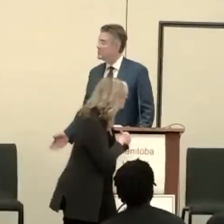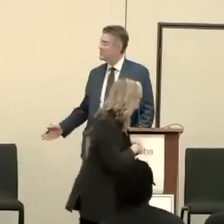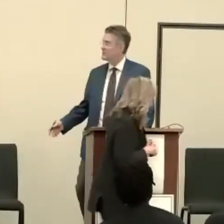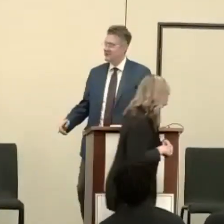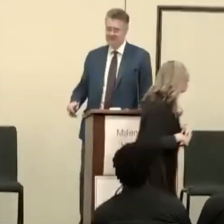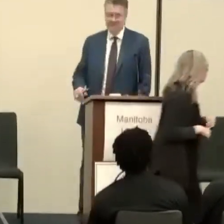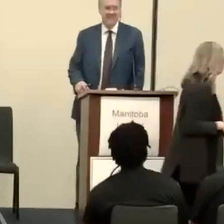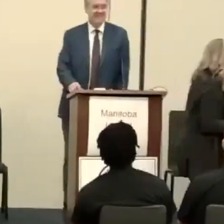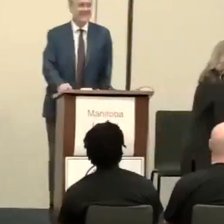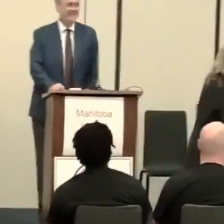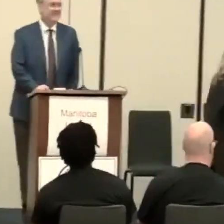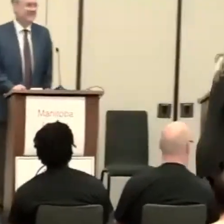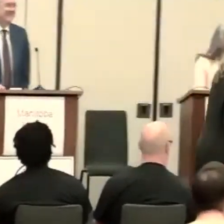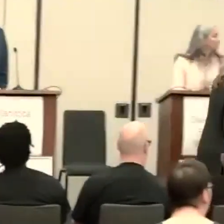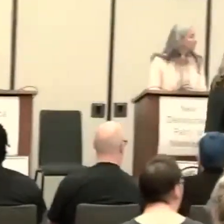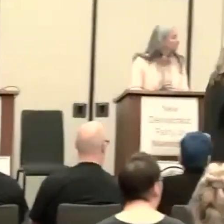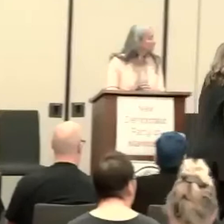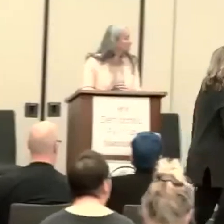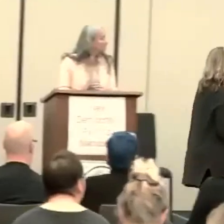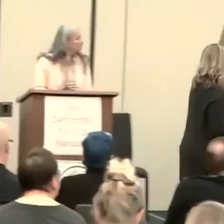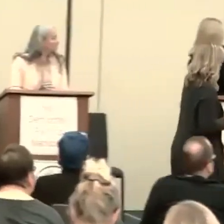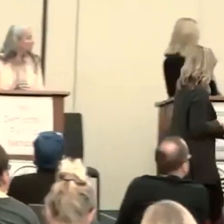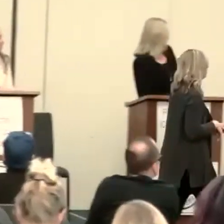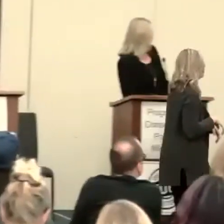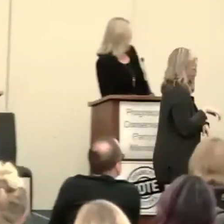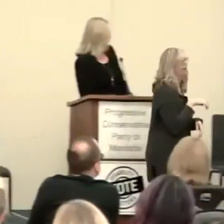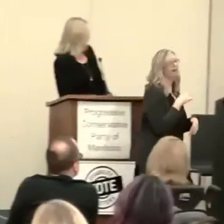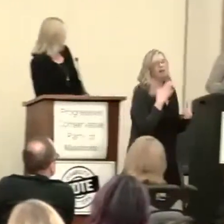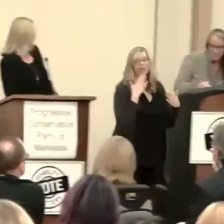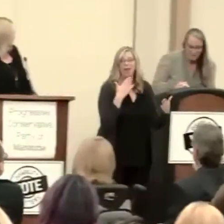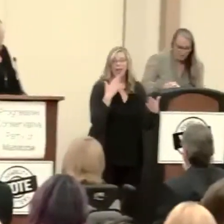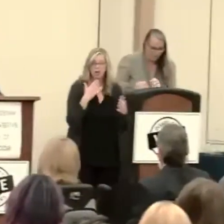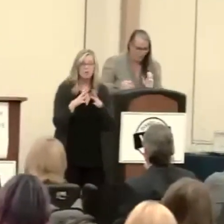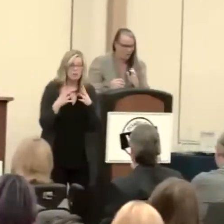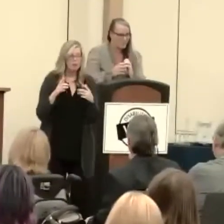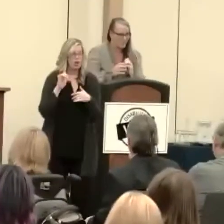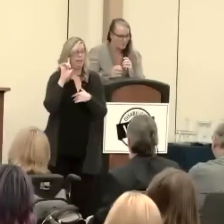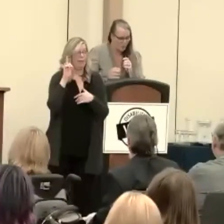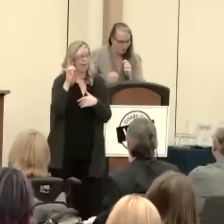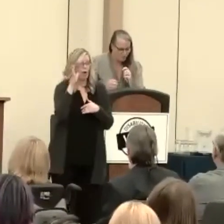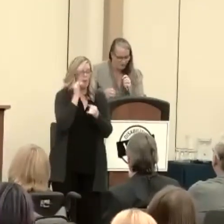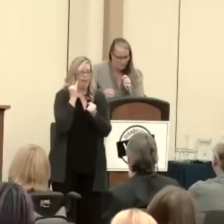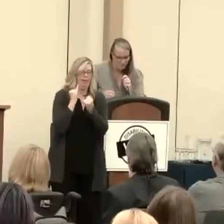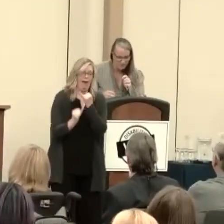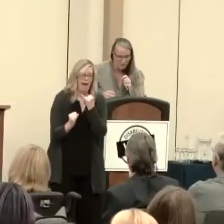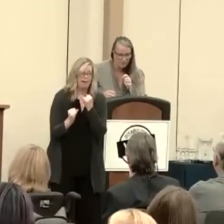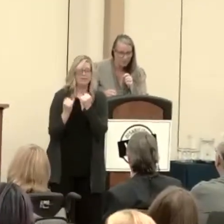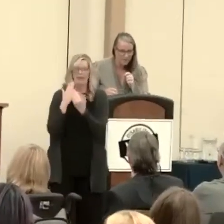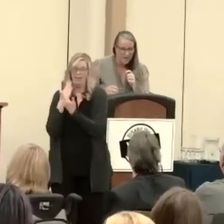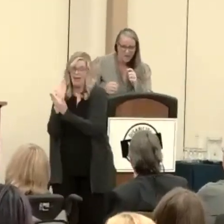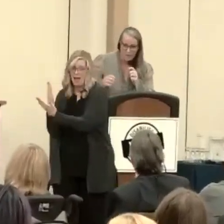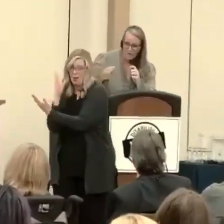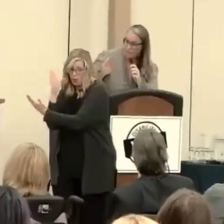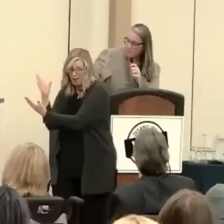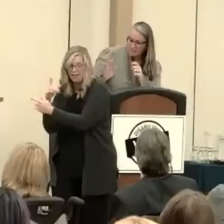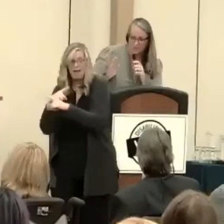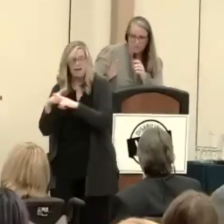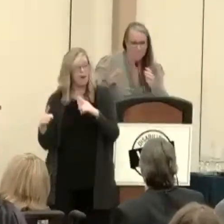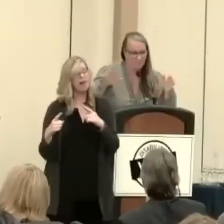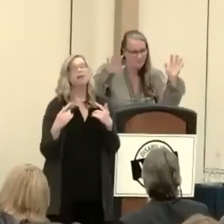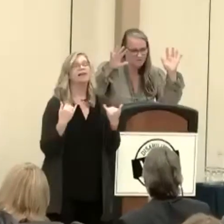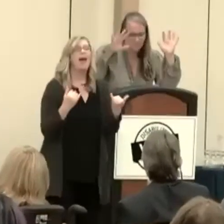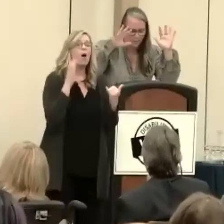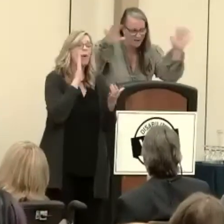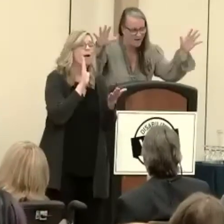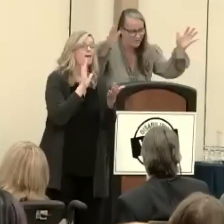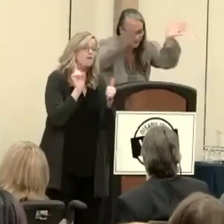Candidates, thank you so very much. And I'll give you a proper thank you after some closing remarks that are important for everyone in the room, but we're going to applaud you twice.